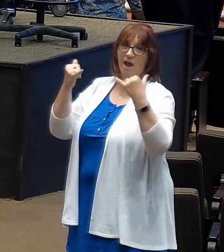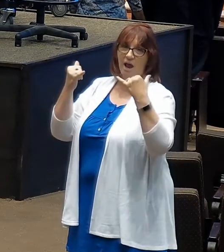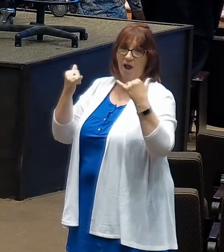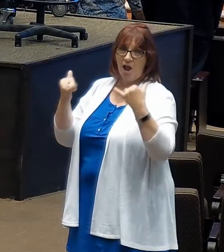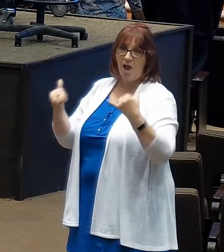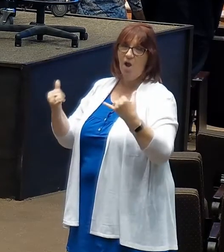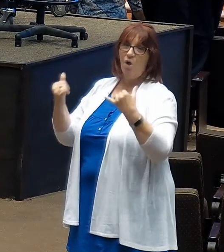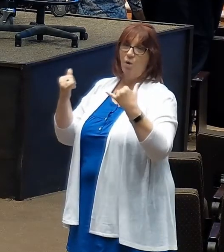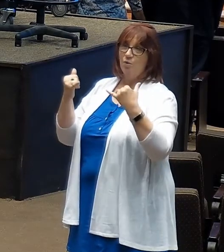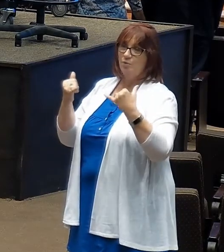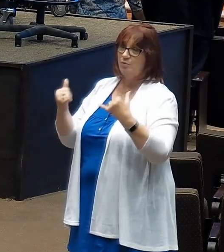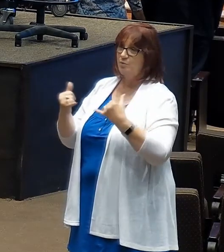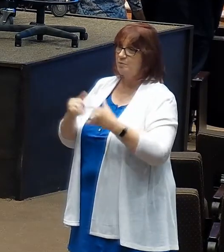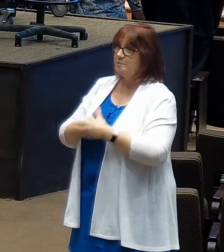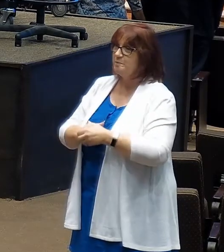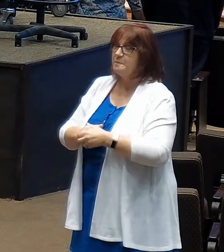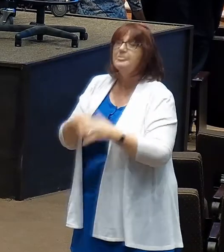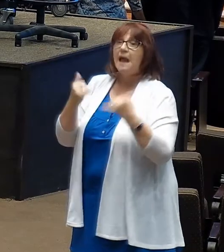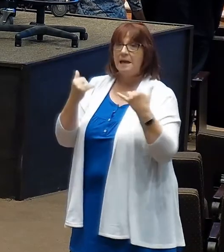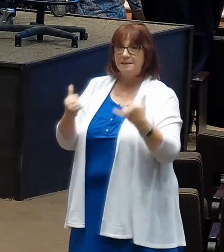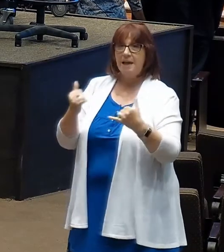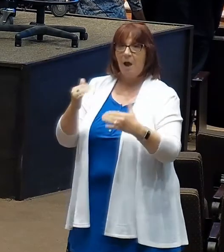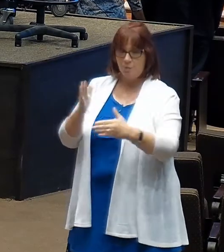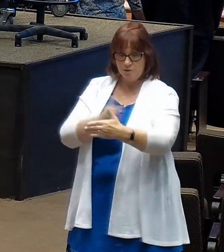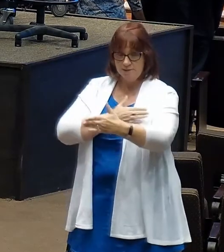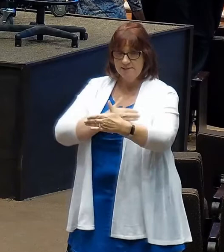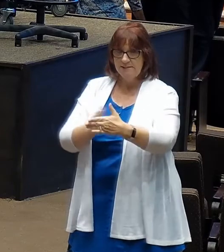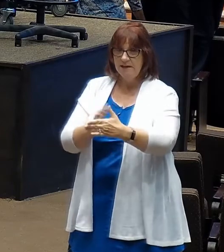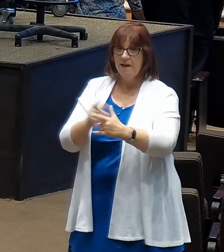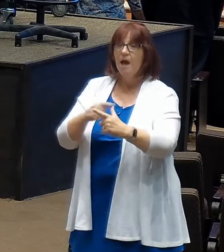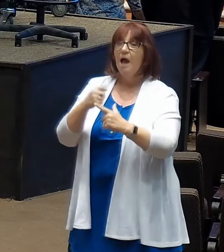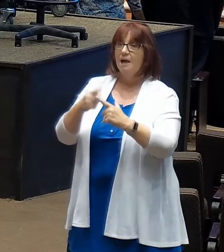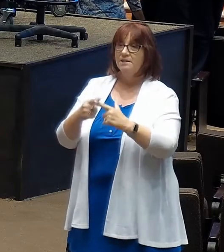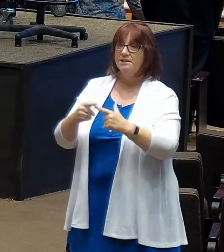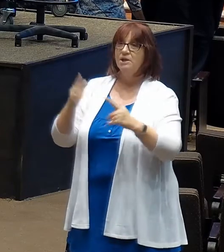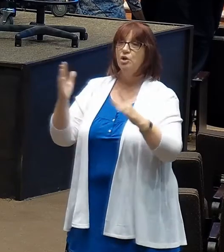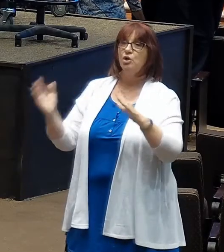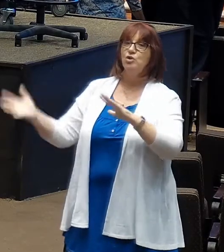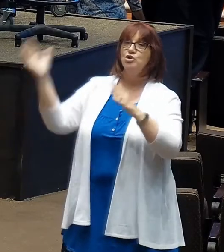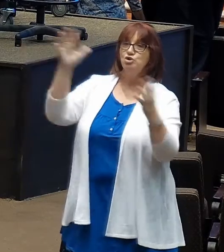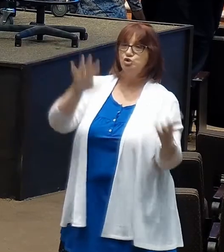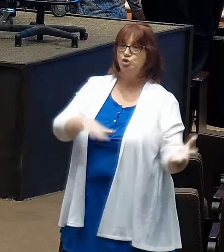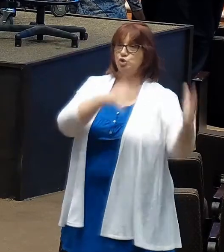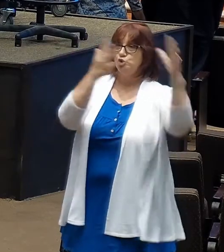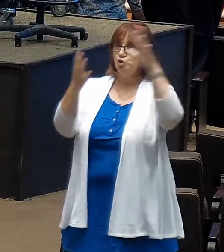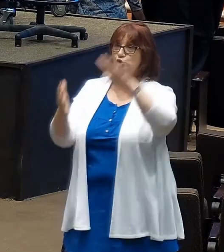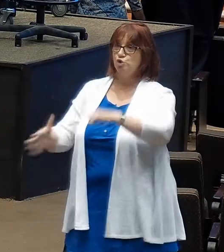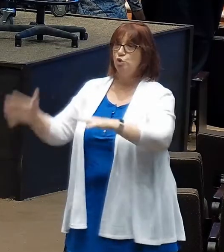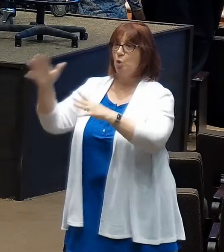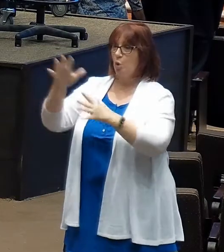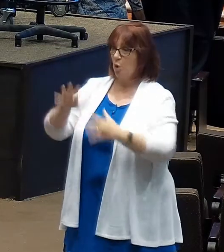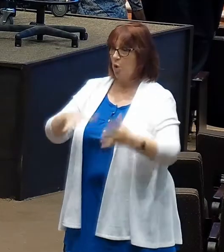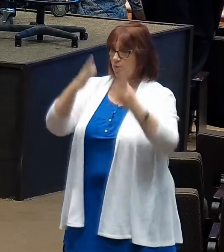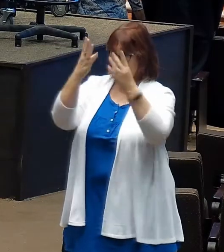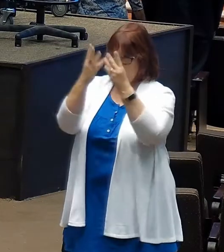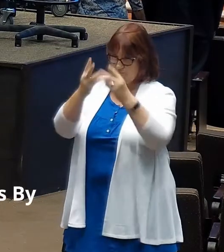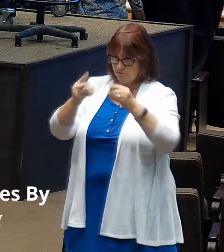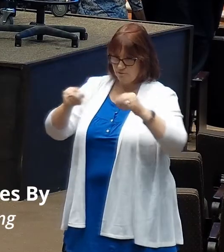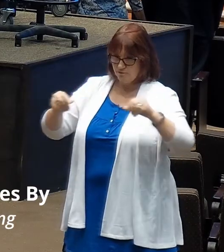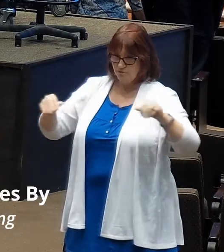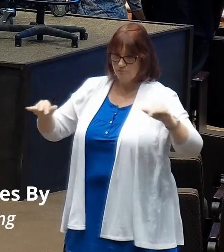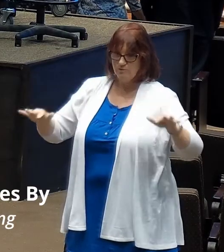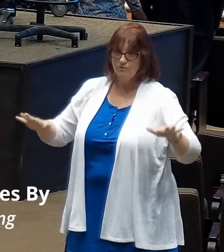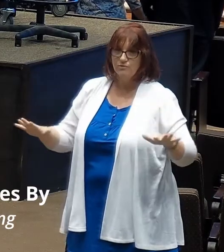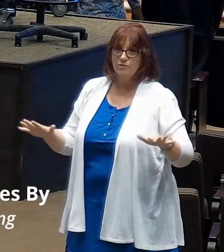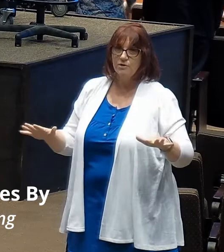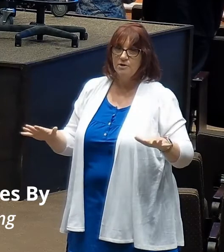anymore. Now we want to sing "Till the Storm Passes By." Two great verses of this song.